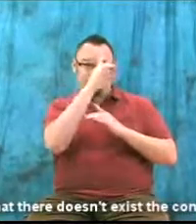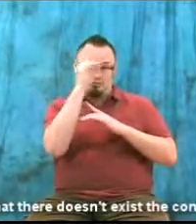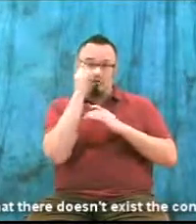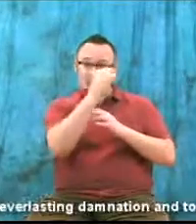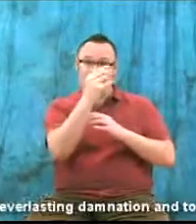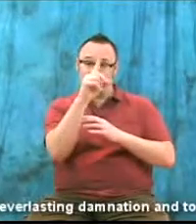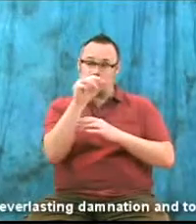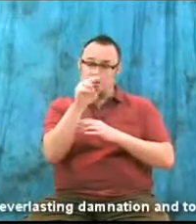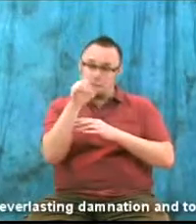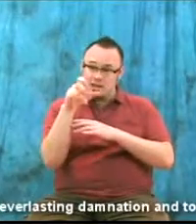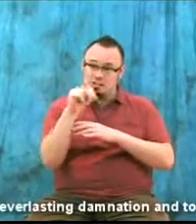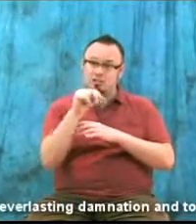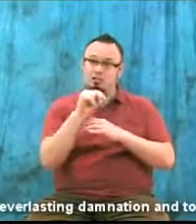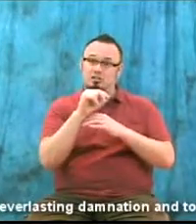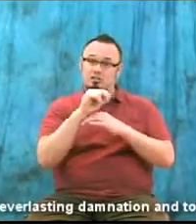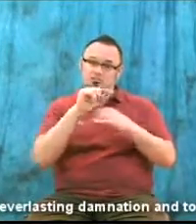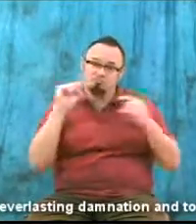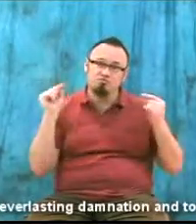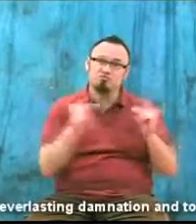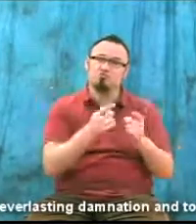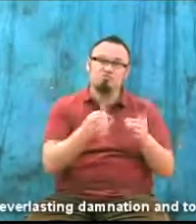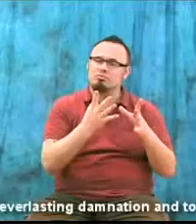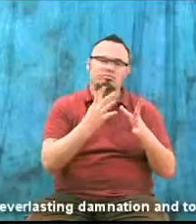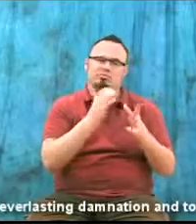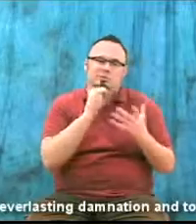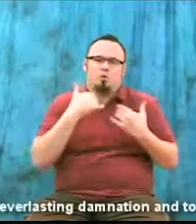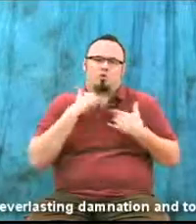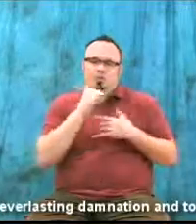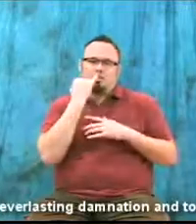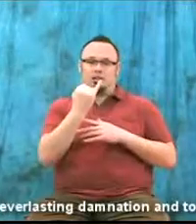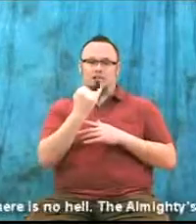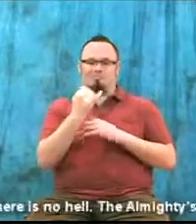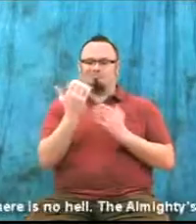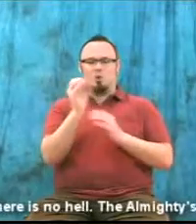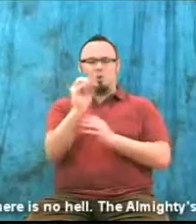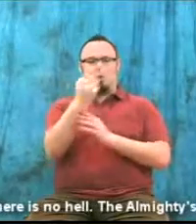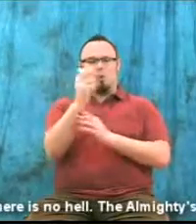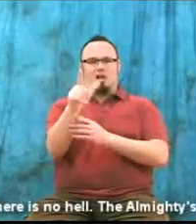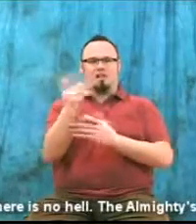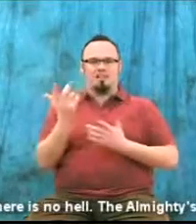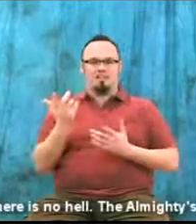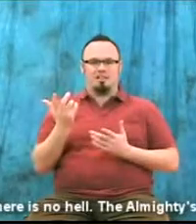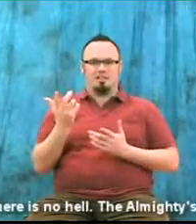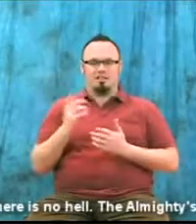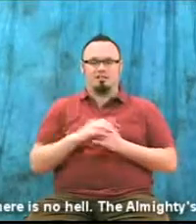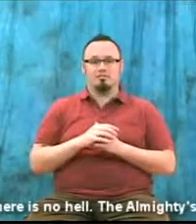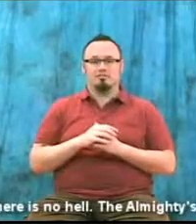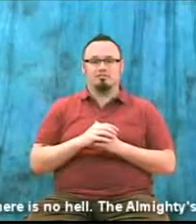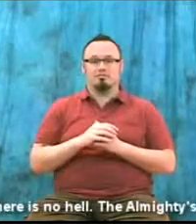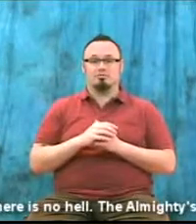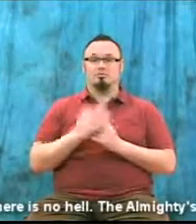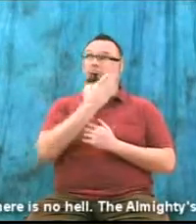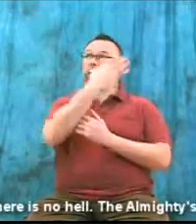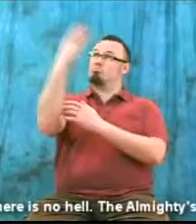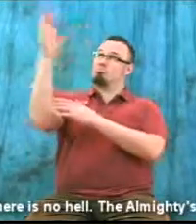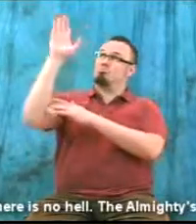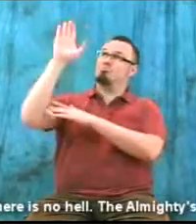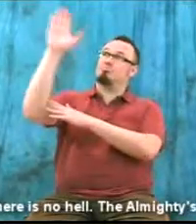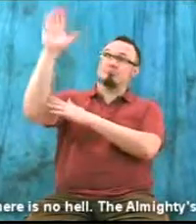of everlasting damnation and torture. There is no hell. The Almighty's justice is